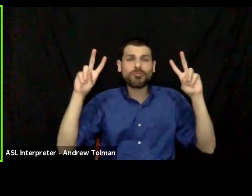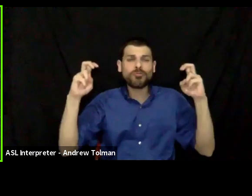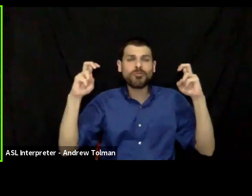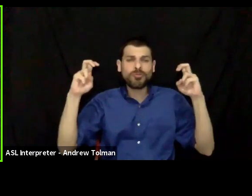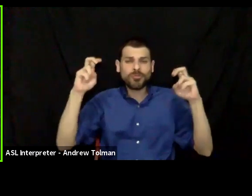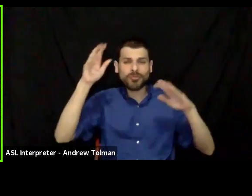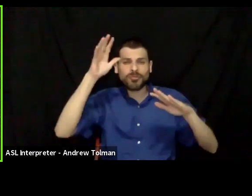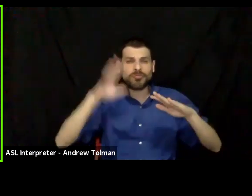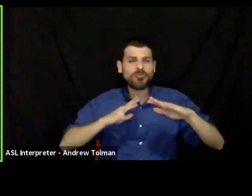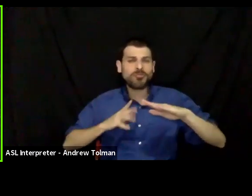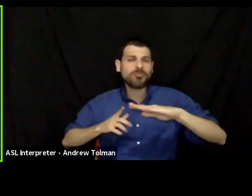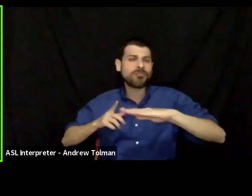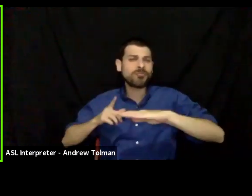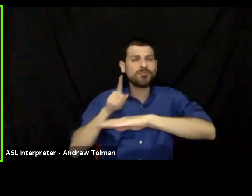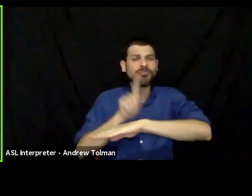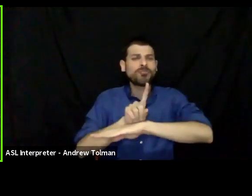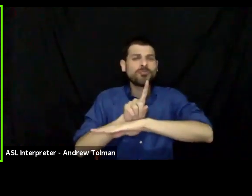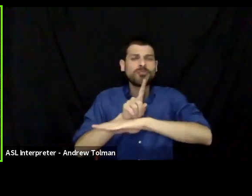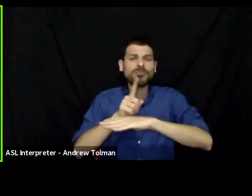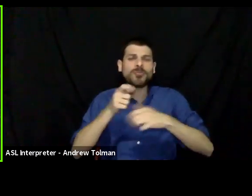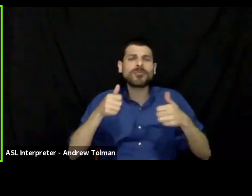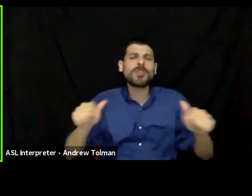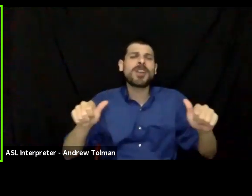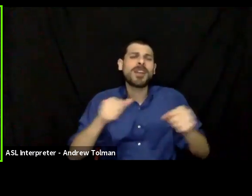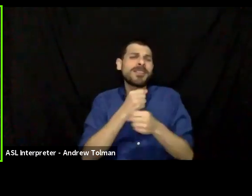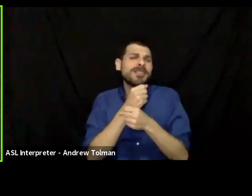to save his reputation.